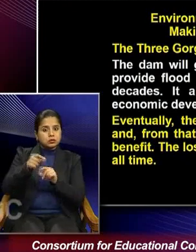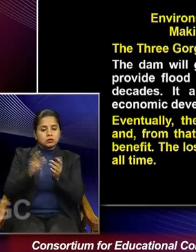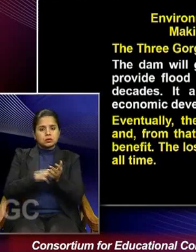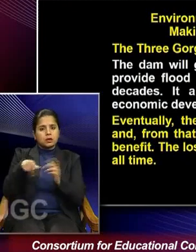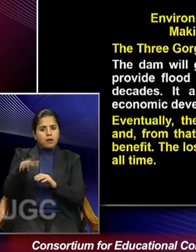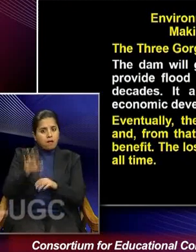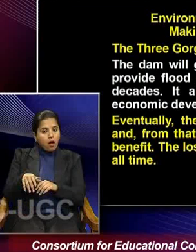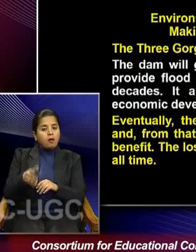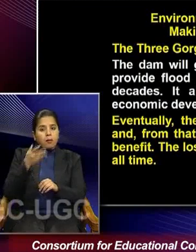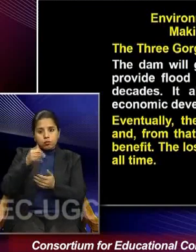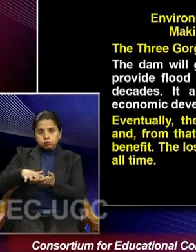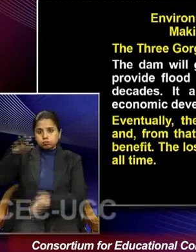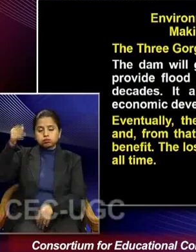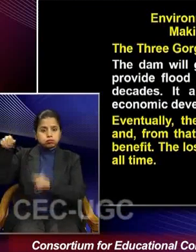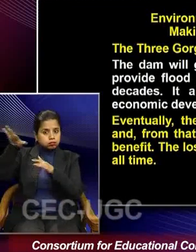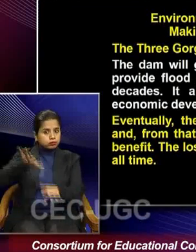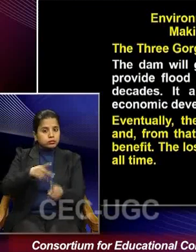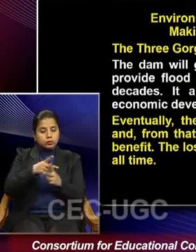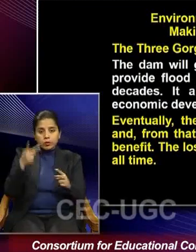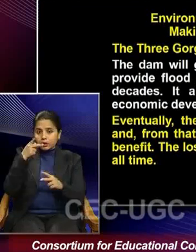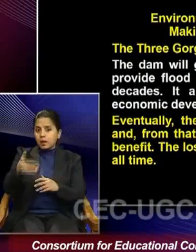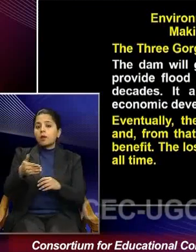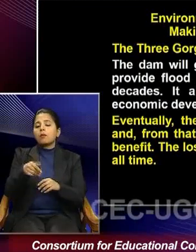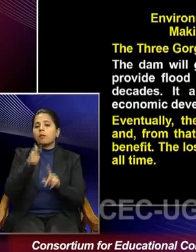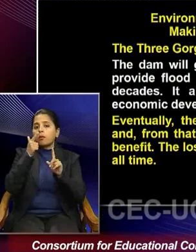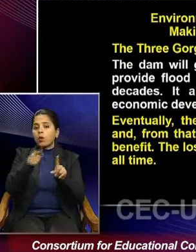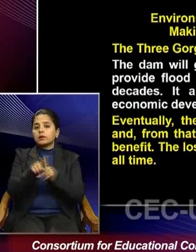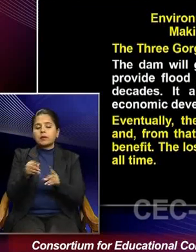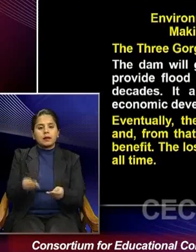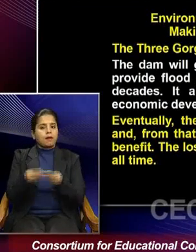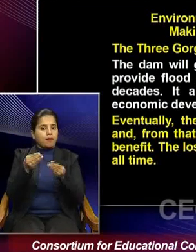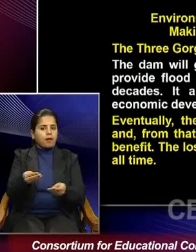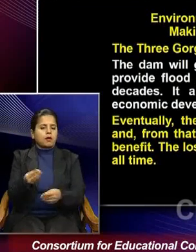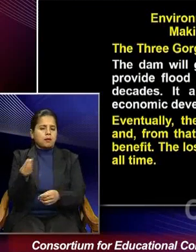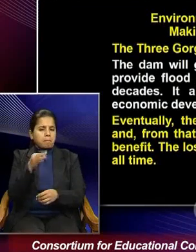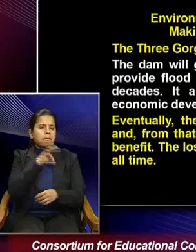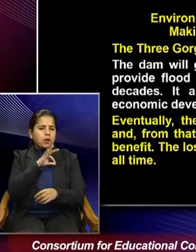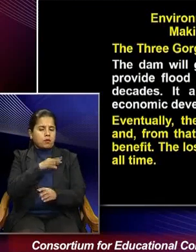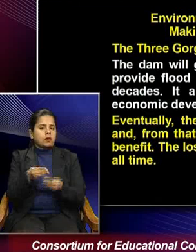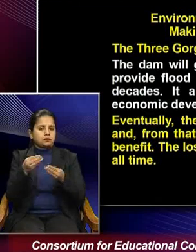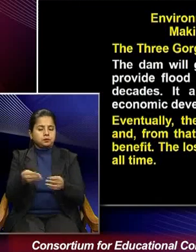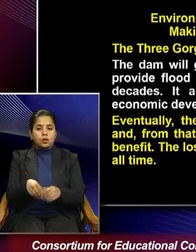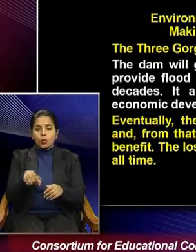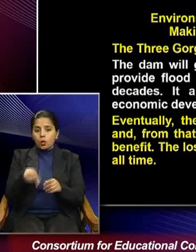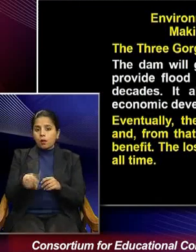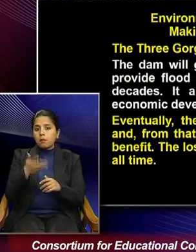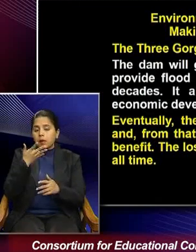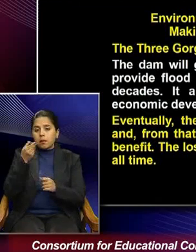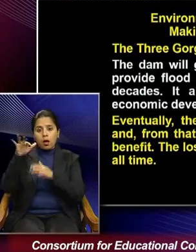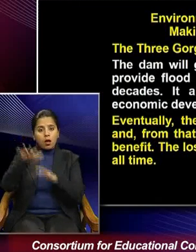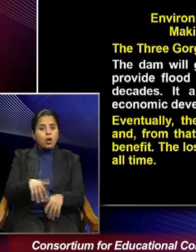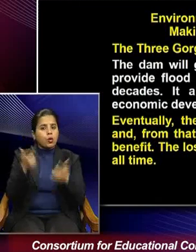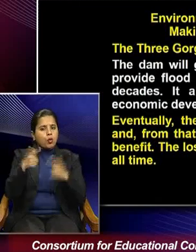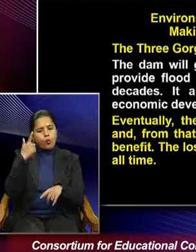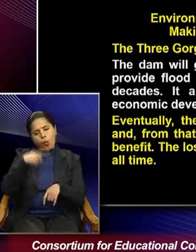silt and from that point on provide a little benefit. Then the loss of the river will be for